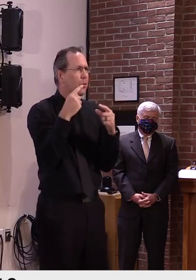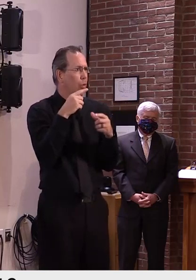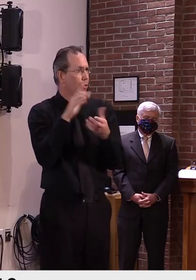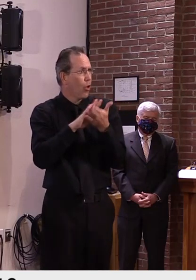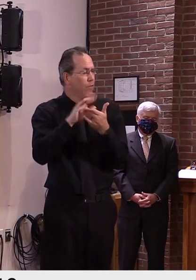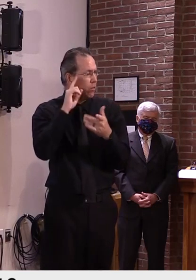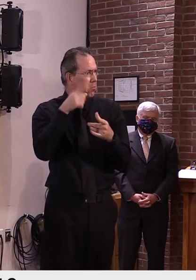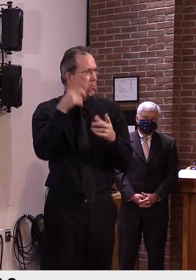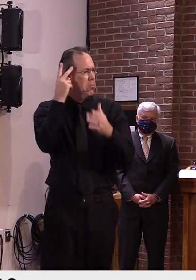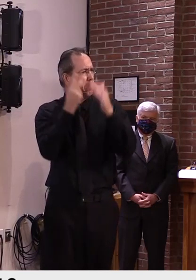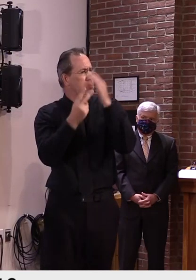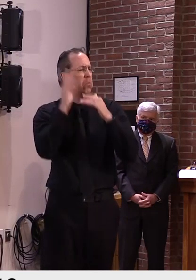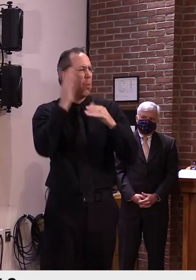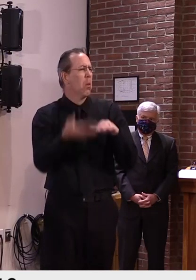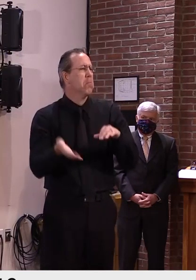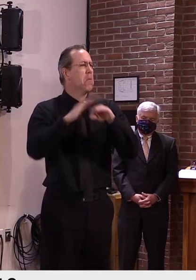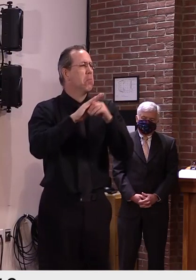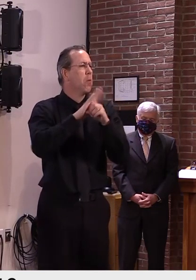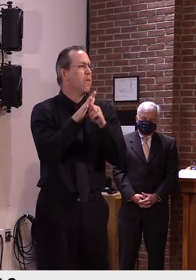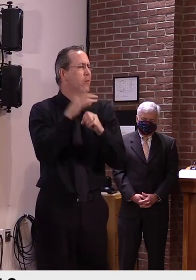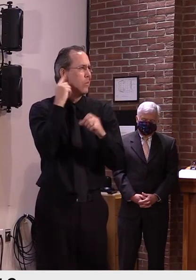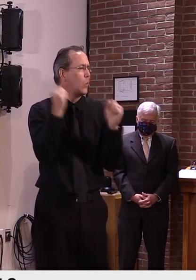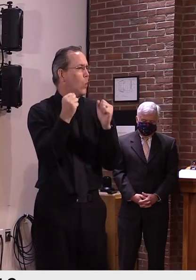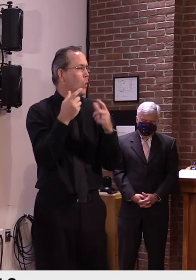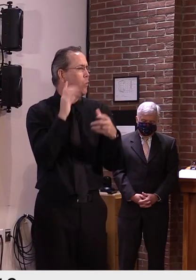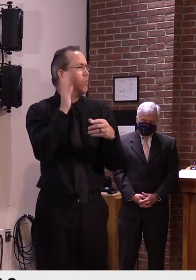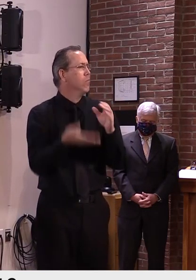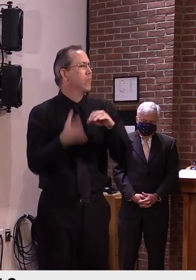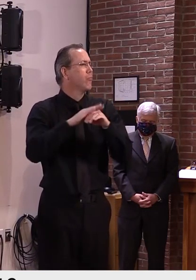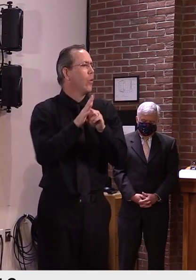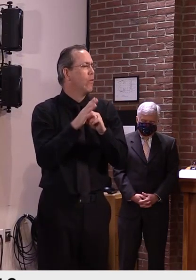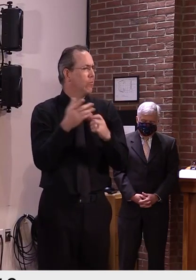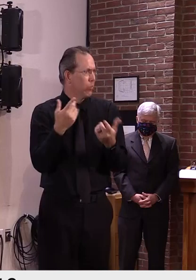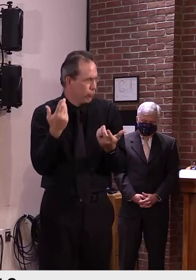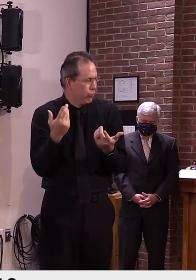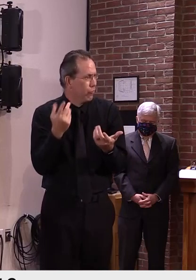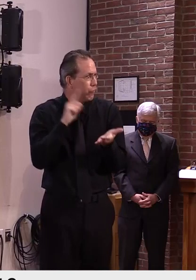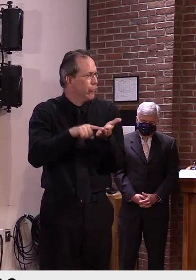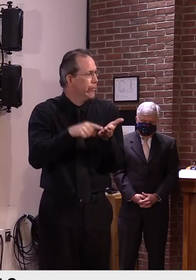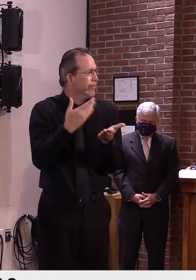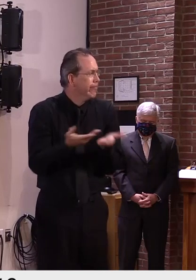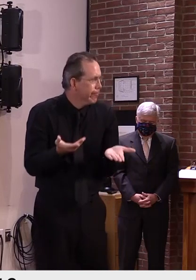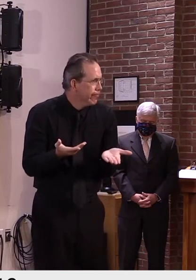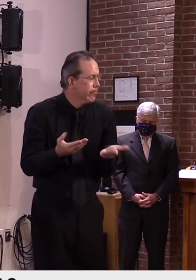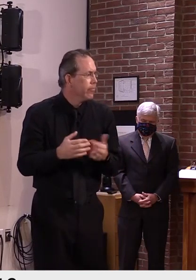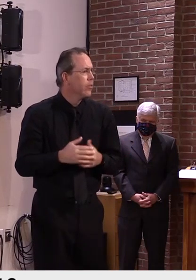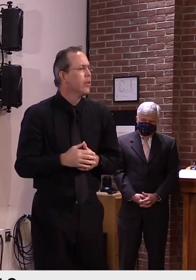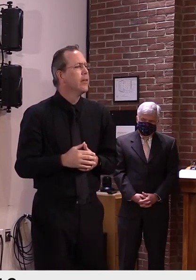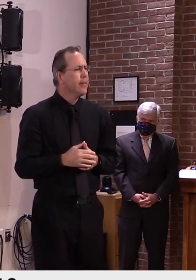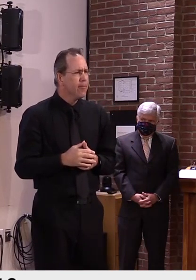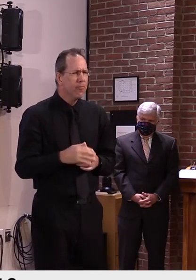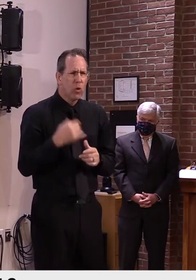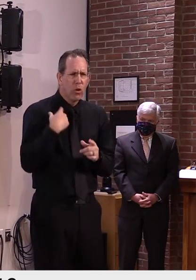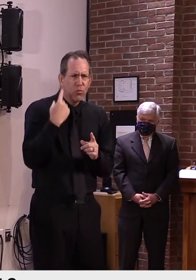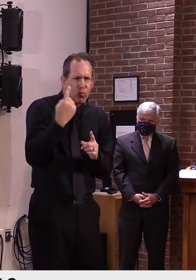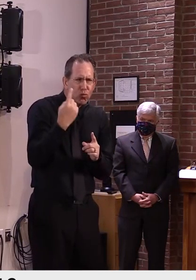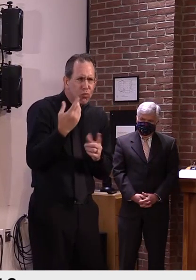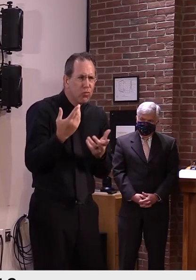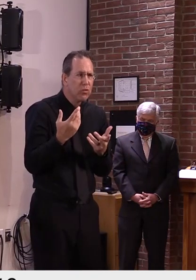about a week ago suggests that's the case, or if the Columbia model doesn't take into account